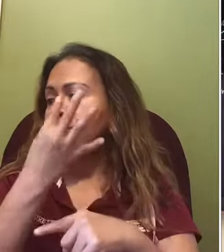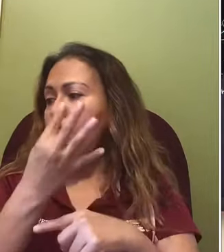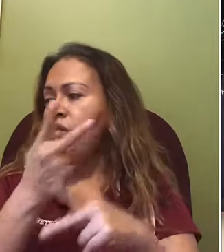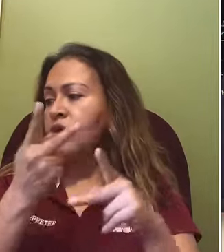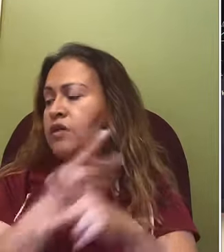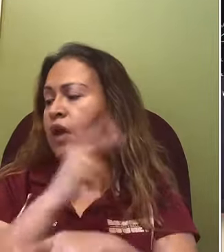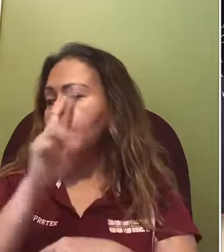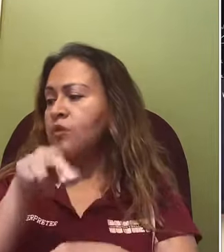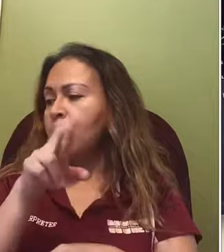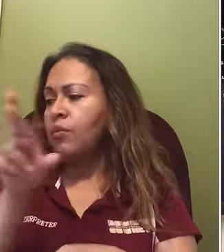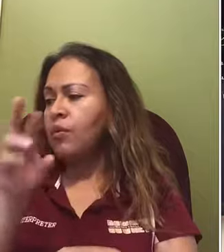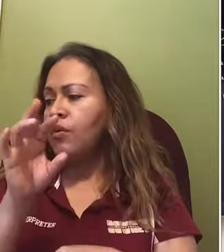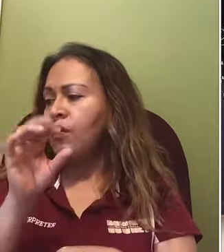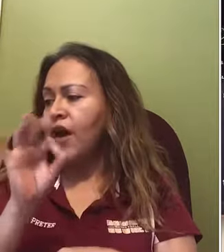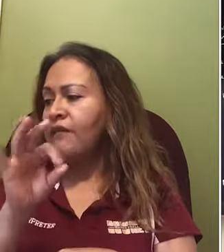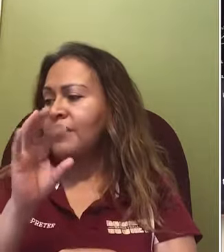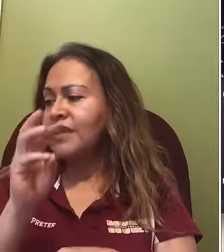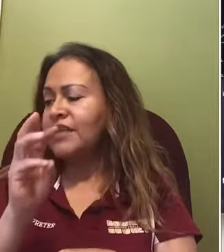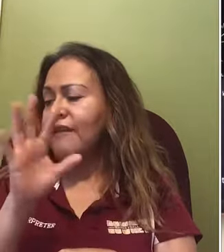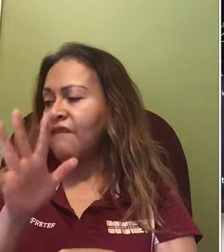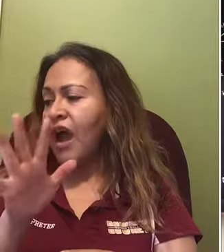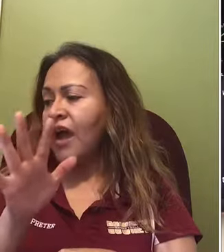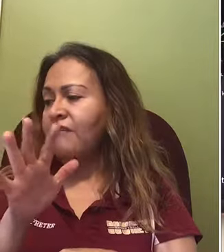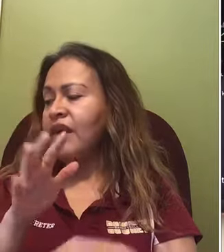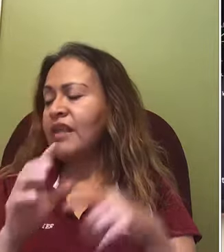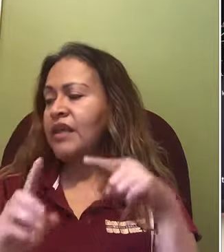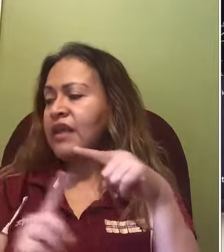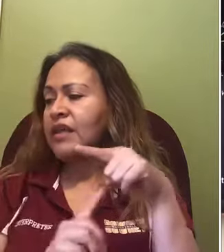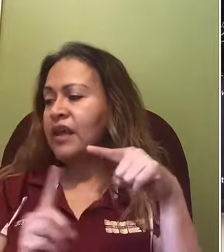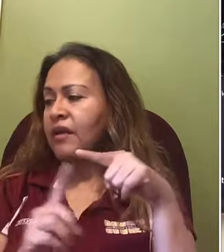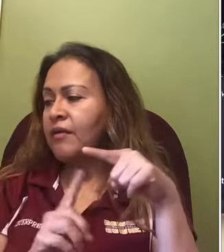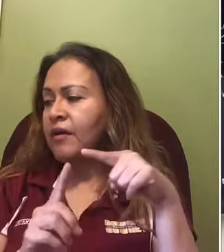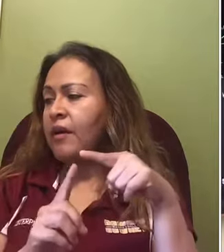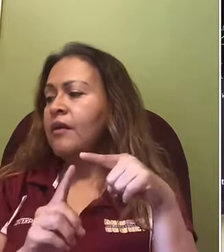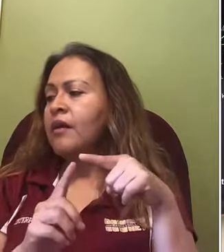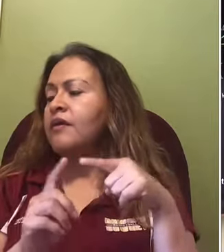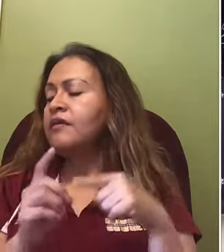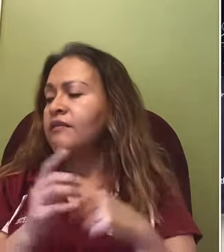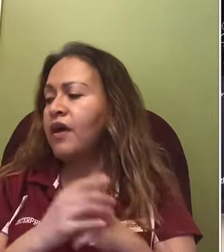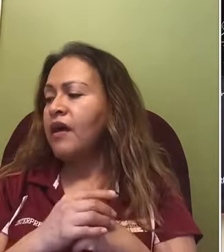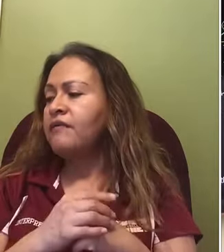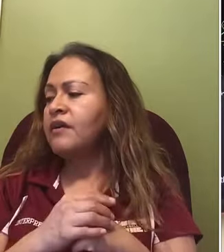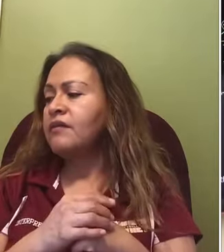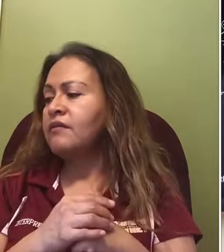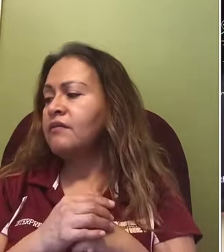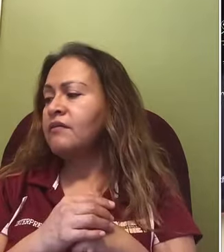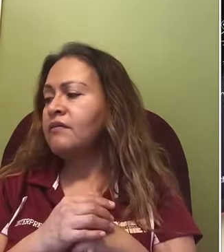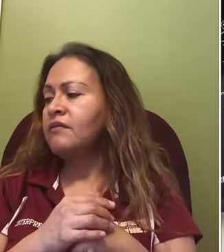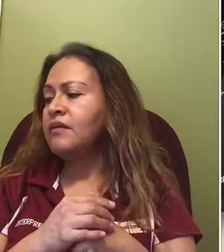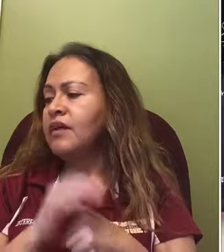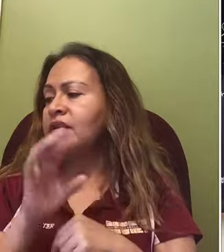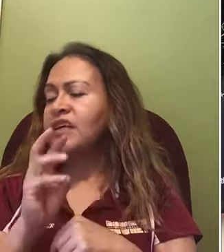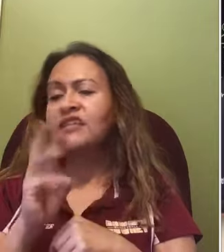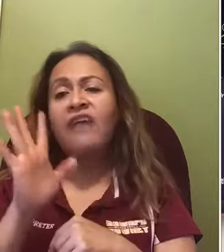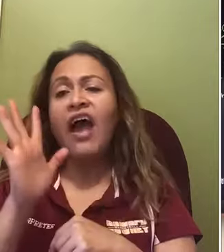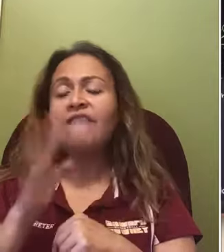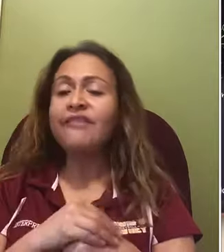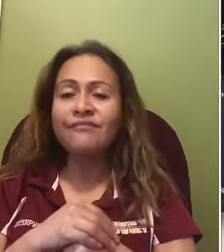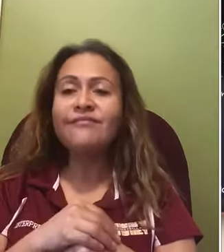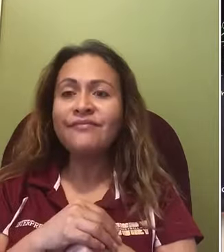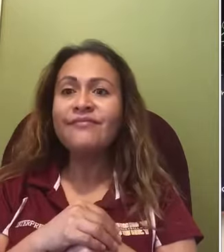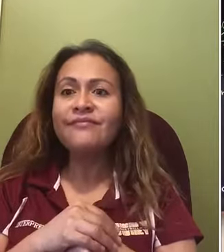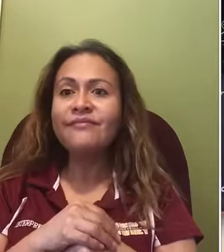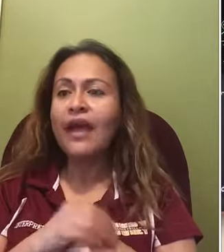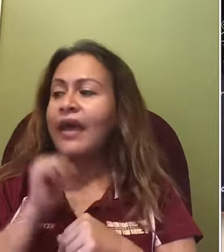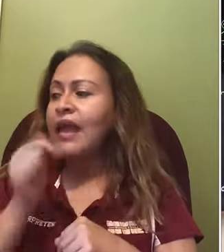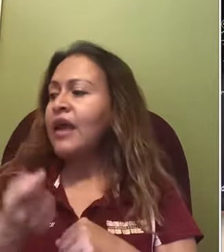the square root of 65, and the denominator, square root of 65 times square root of 65, is just going to be 65. We